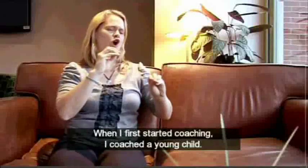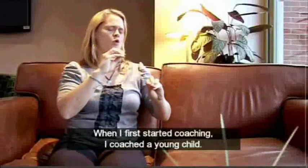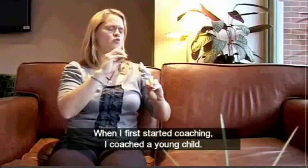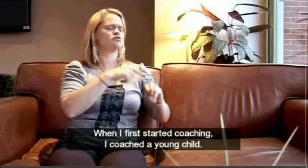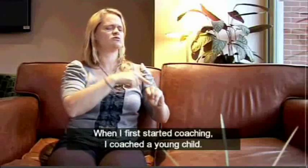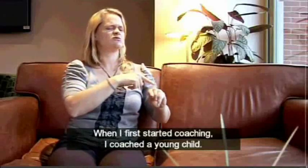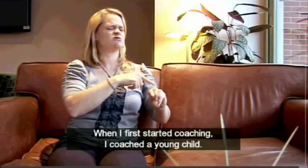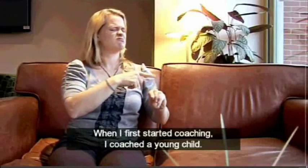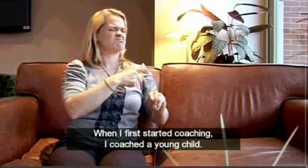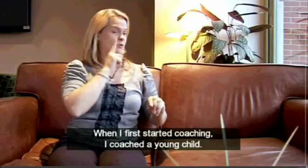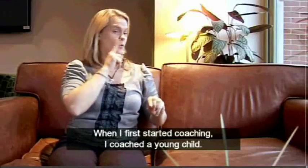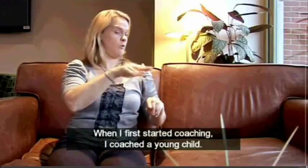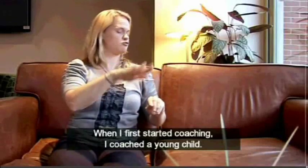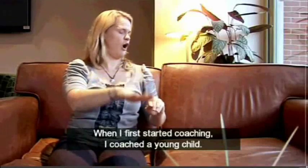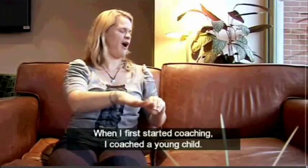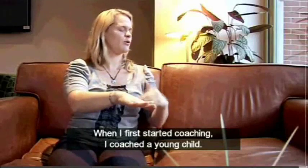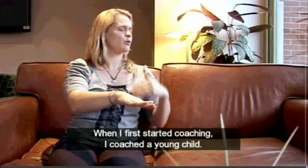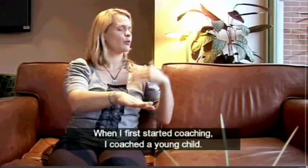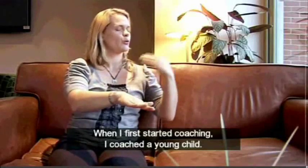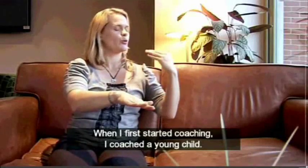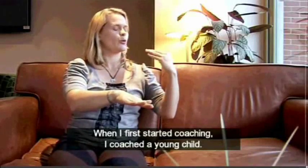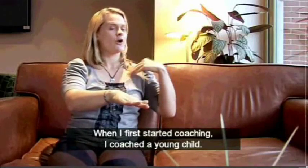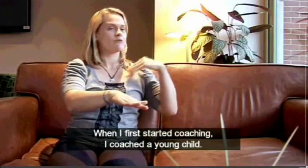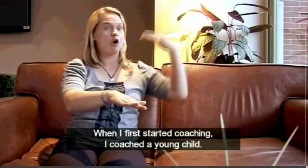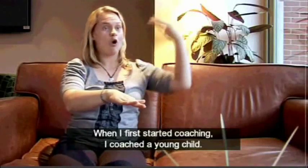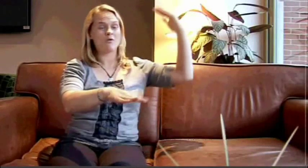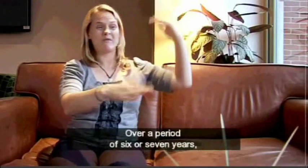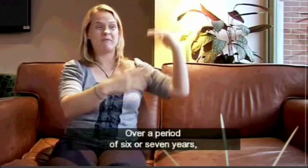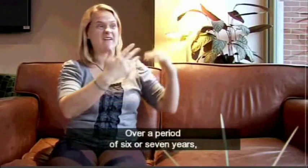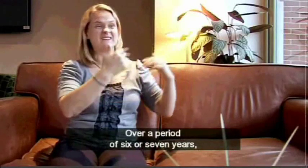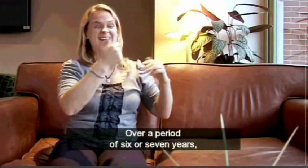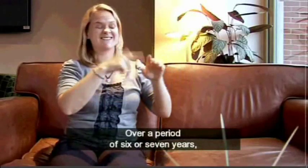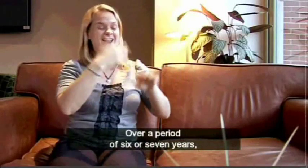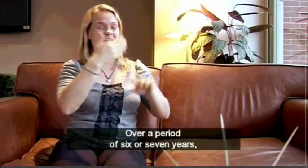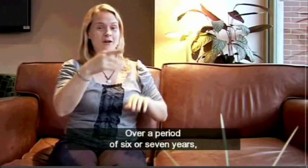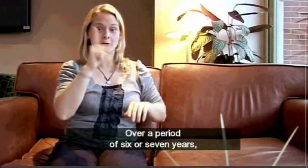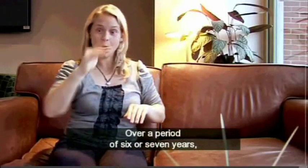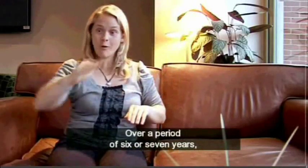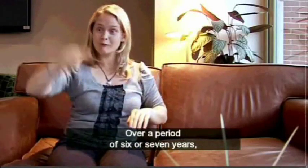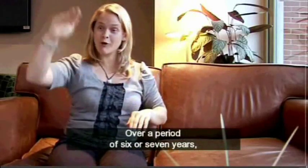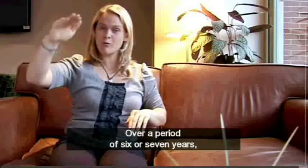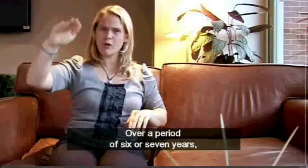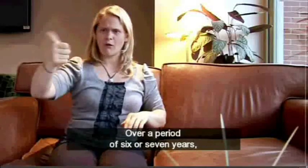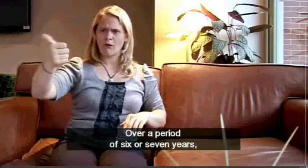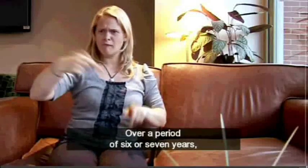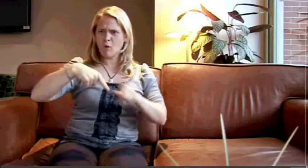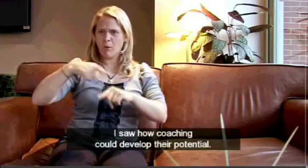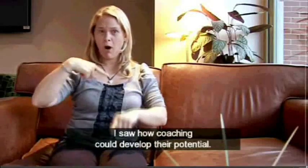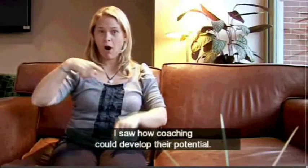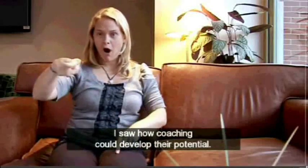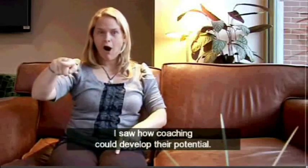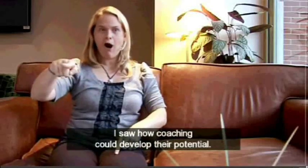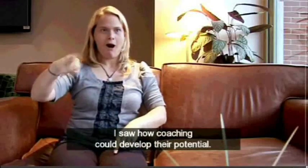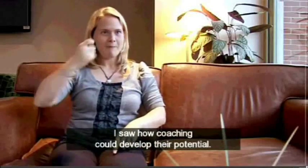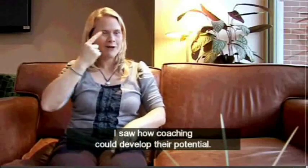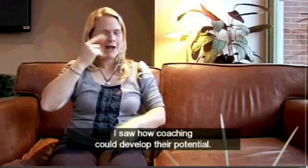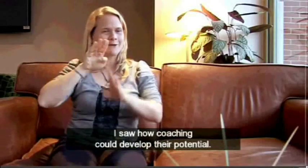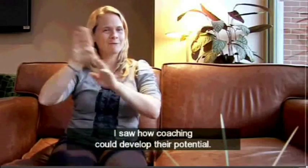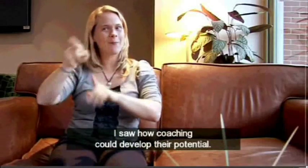When I first started coaching, I coached a young child. Over a period of 6 or 7 years, I saw how coaching could develop their